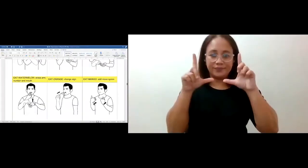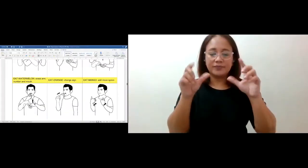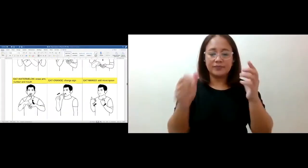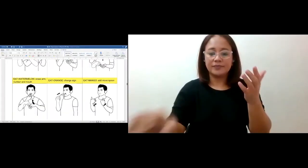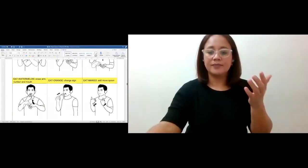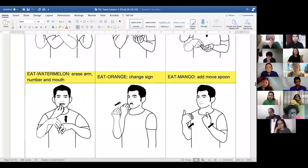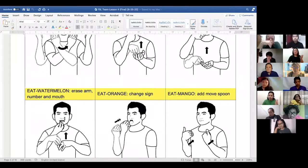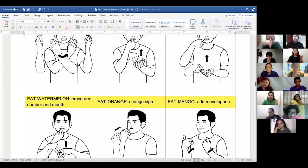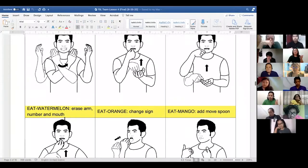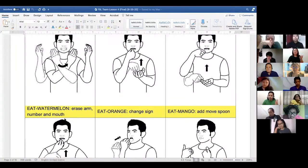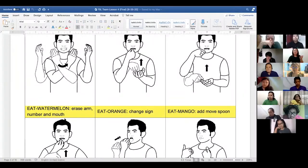Okay.